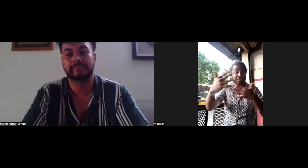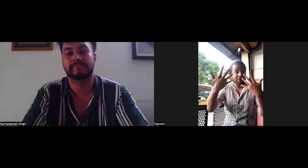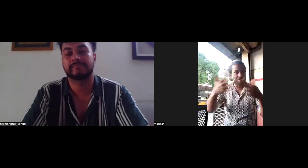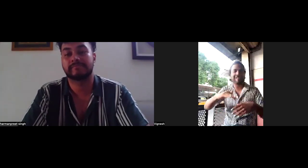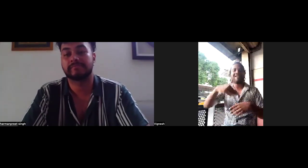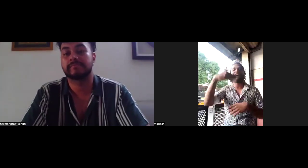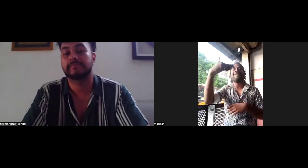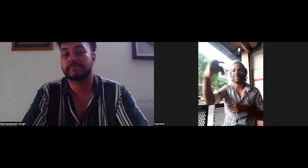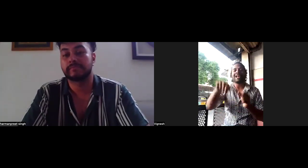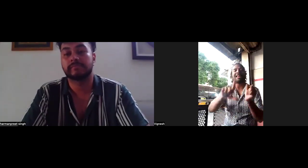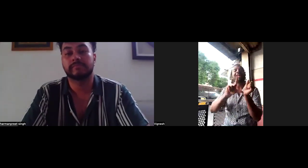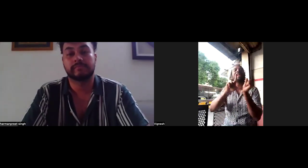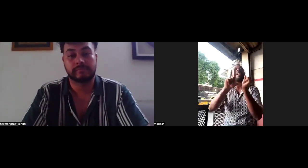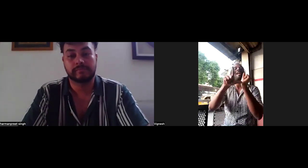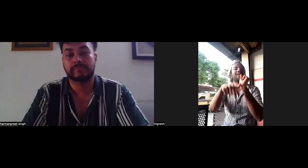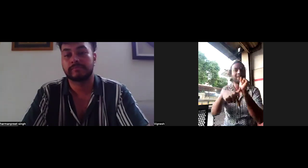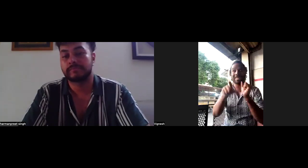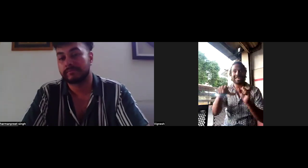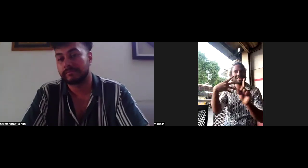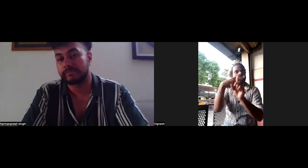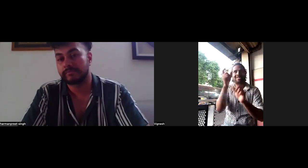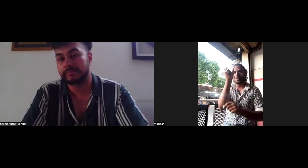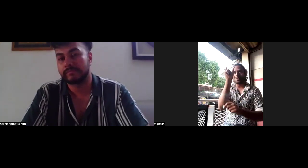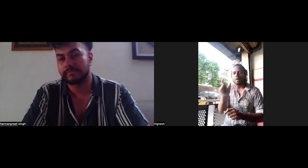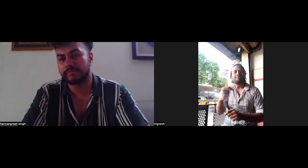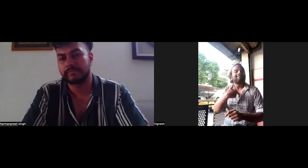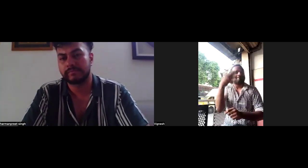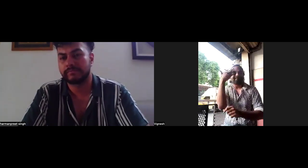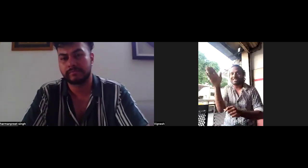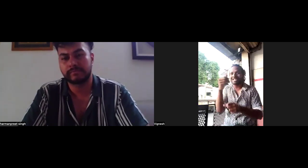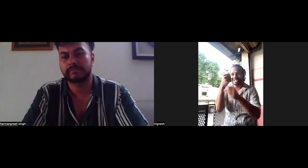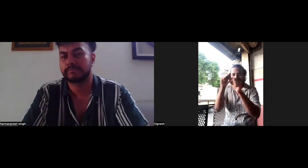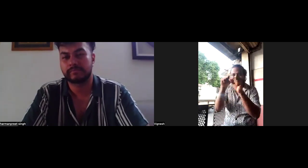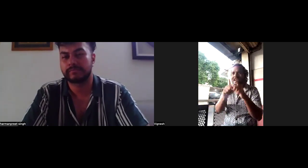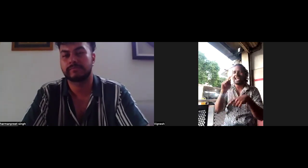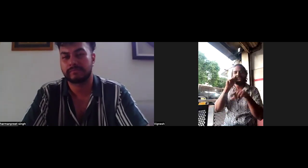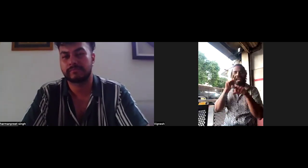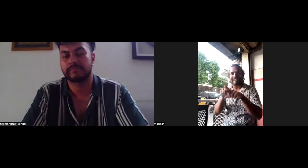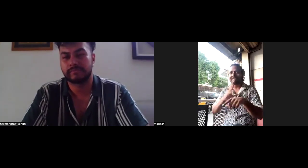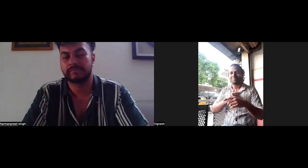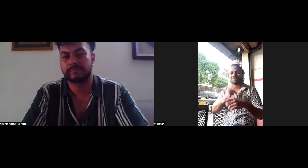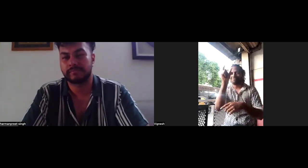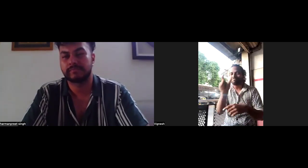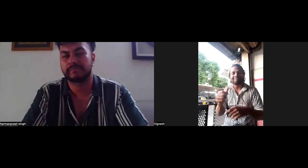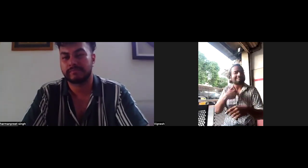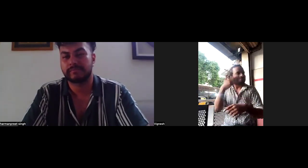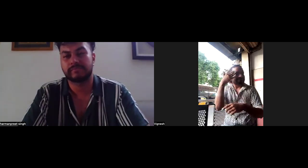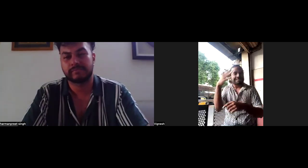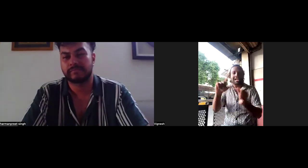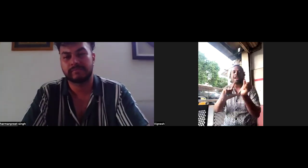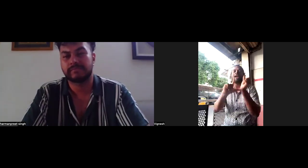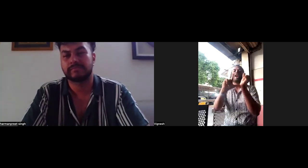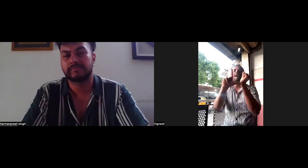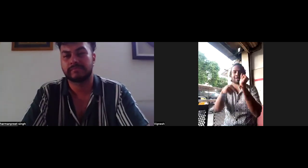wrong. The identity, these feelings are not wrong. The awareness part of it, which is missing. And I also didn't have the